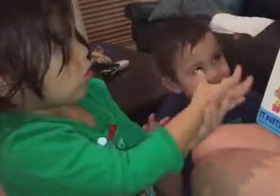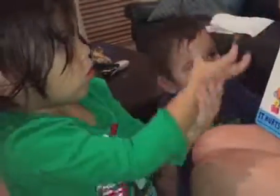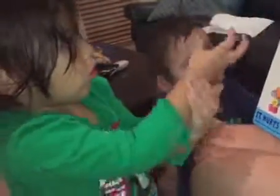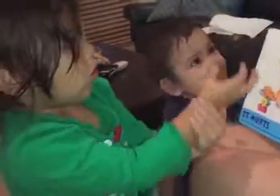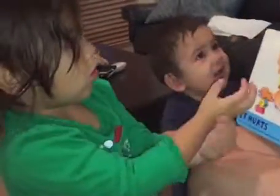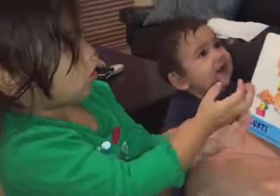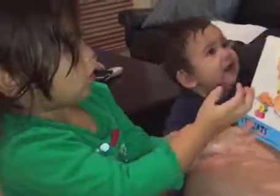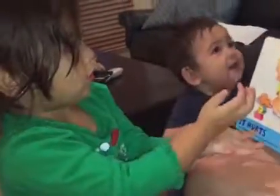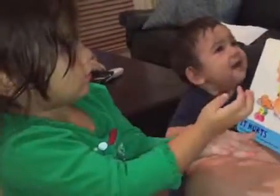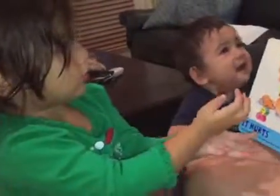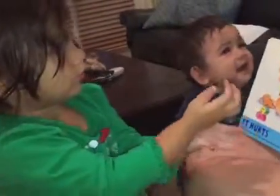Help. Help.